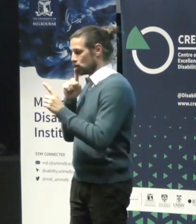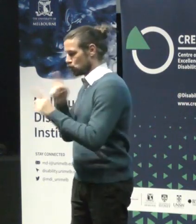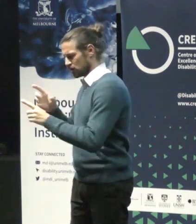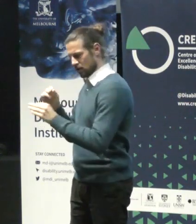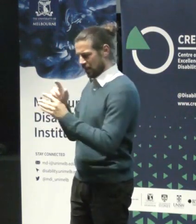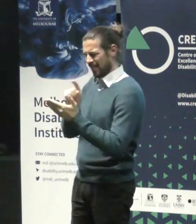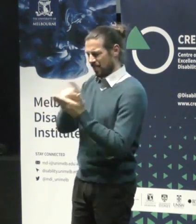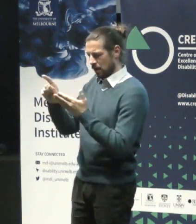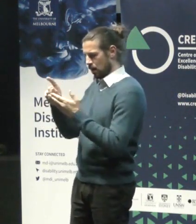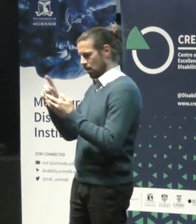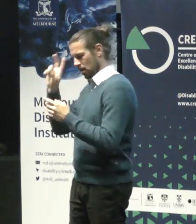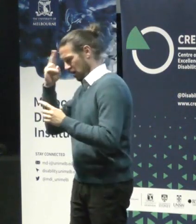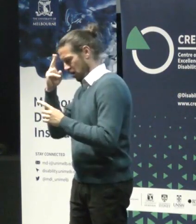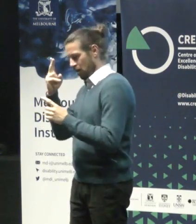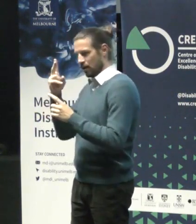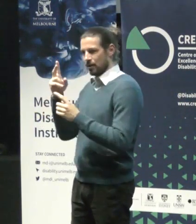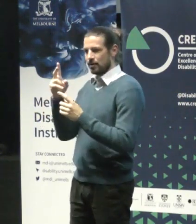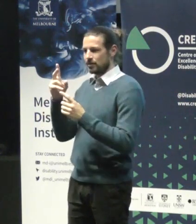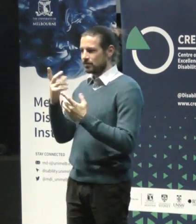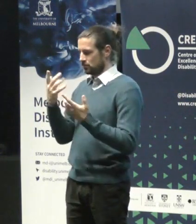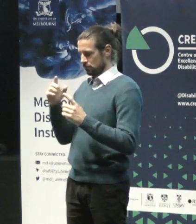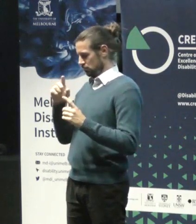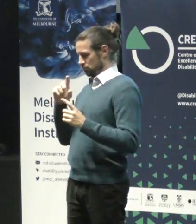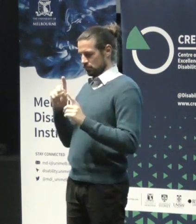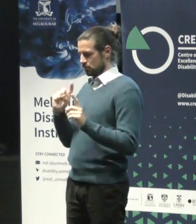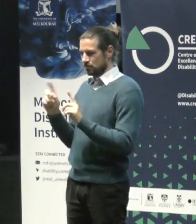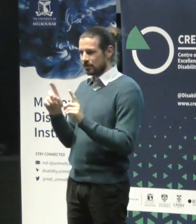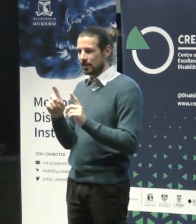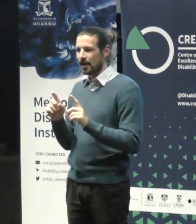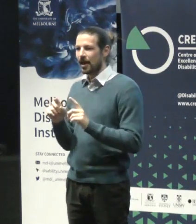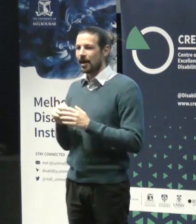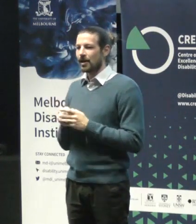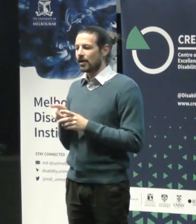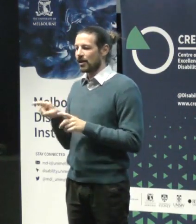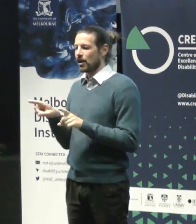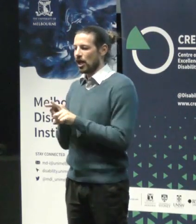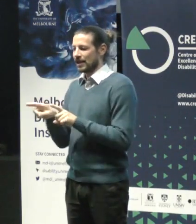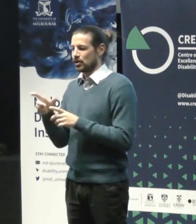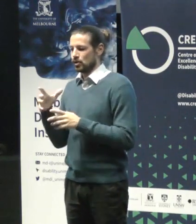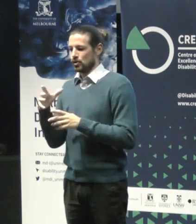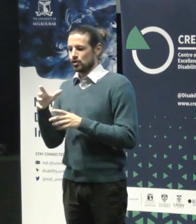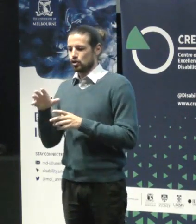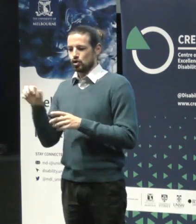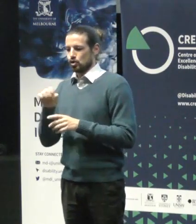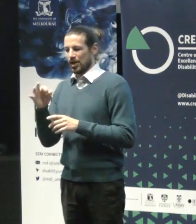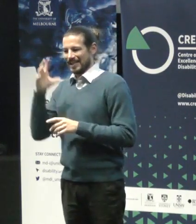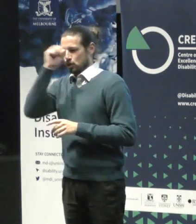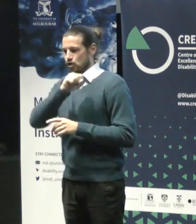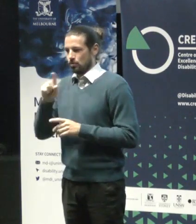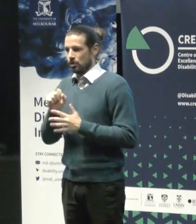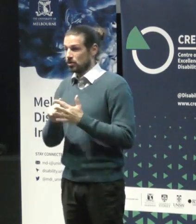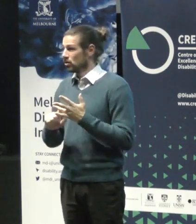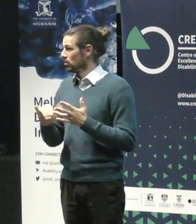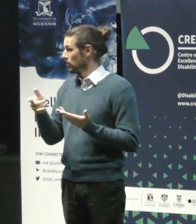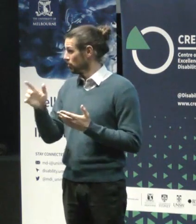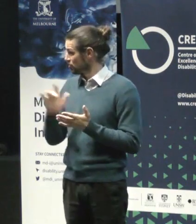She told me, you have to do things without that I say so. And then she says, you shouldn't assume what to do, I will tell you what to do. So the poor worker, and you've probably all